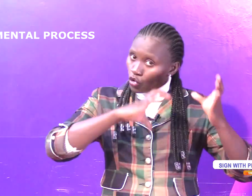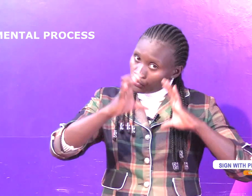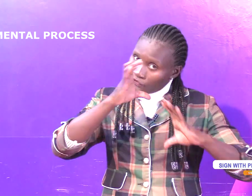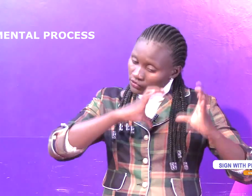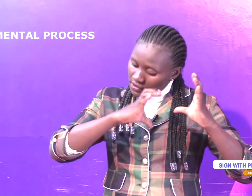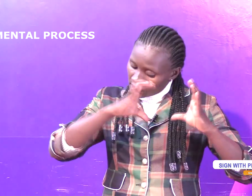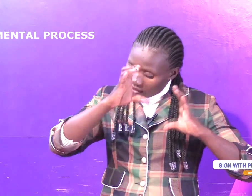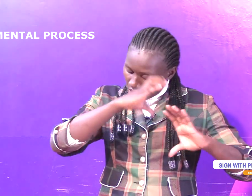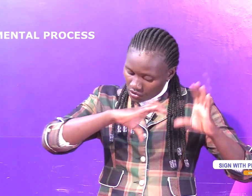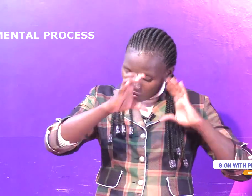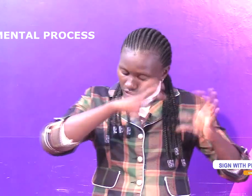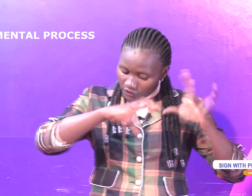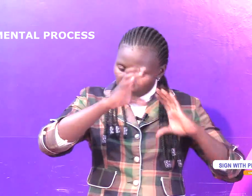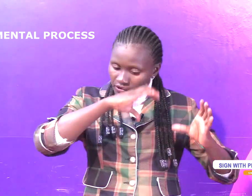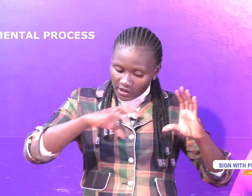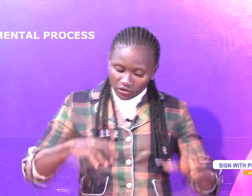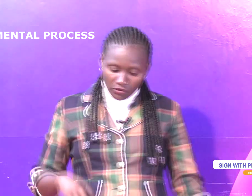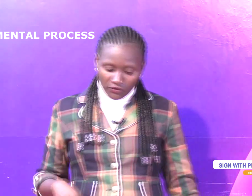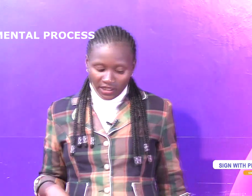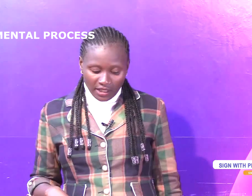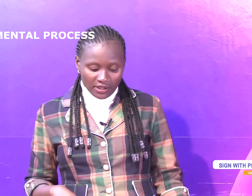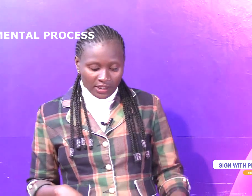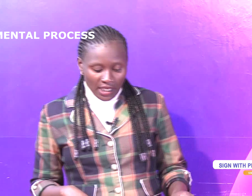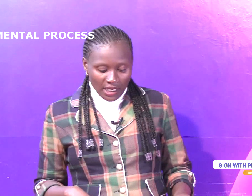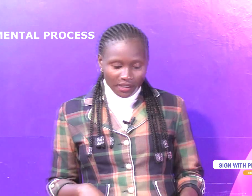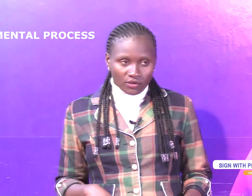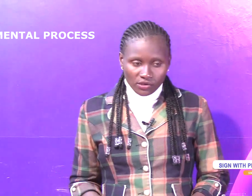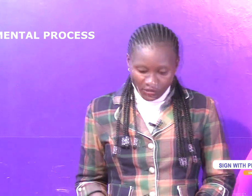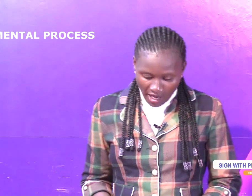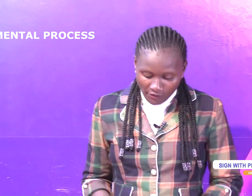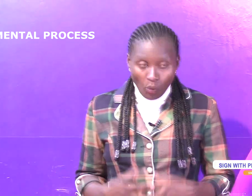confused tantrum of an element. And then you also have why.